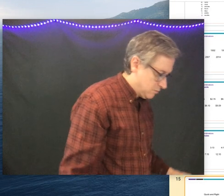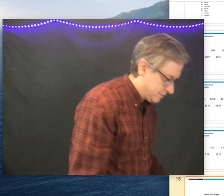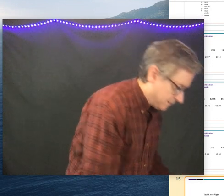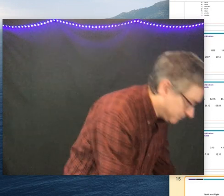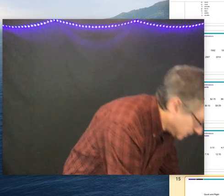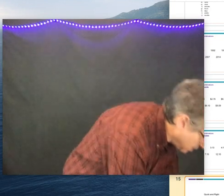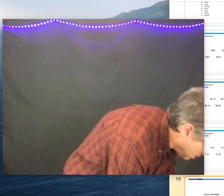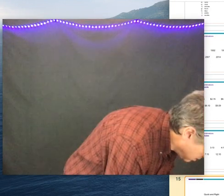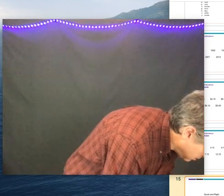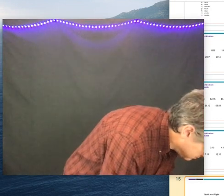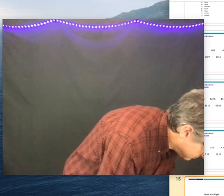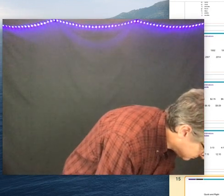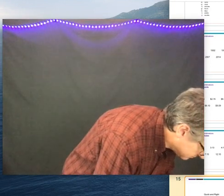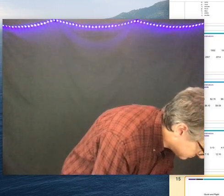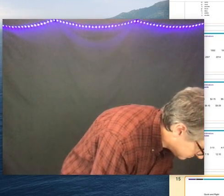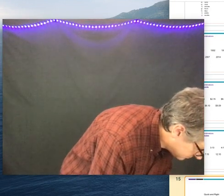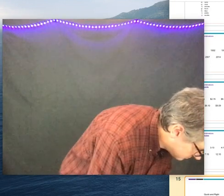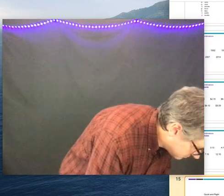Oh, yeah.